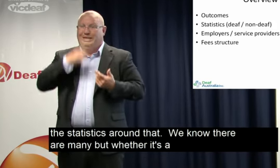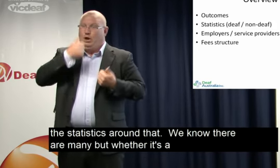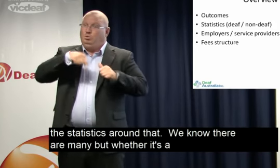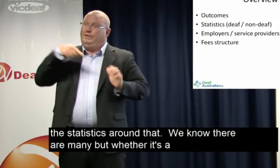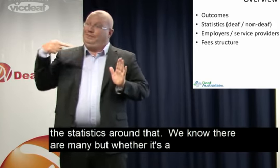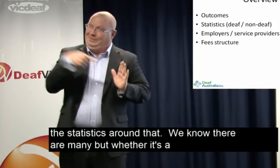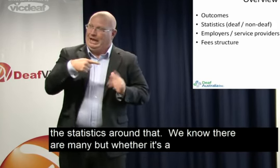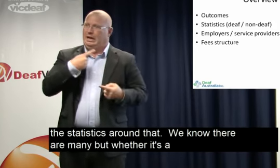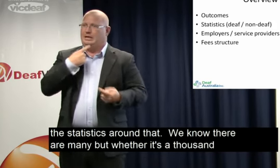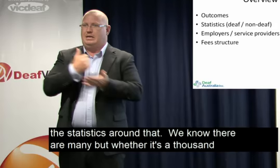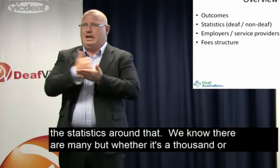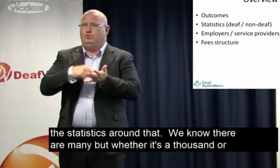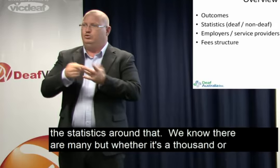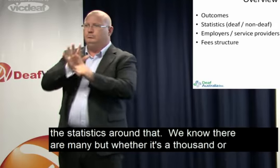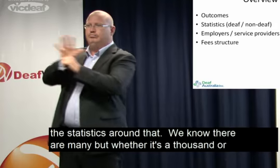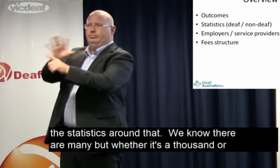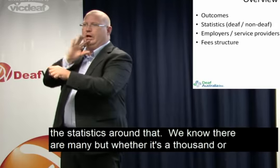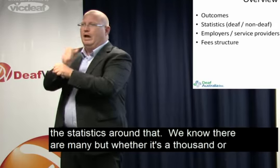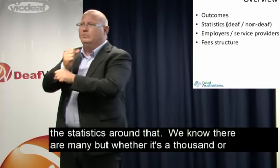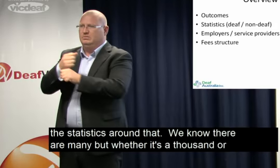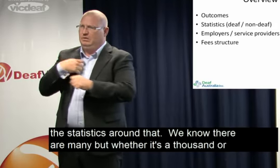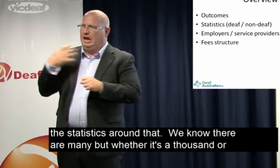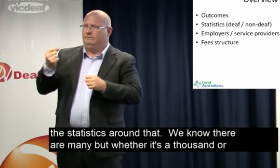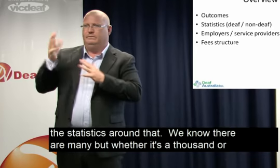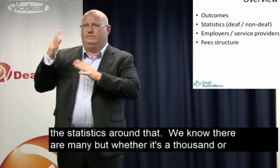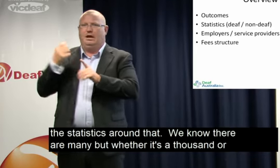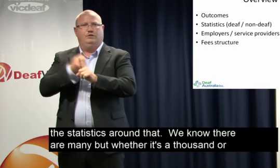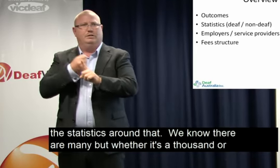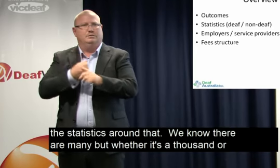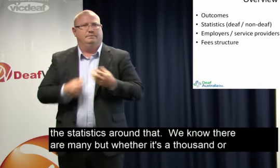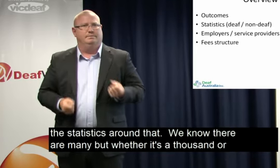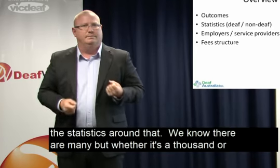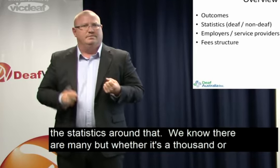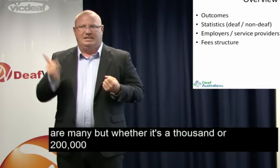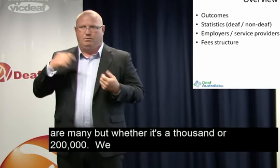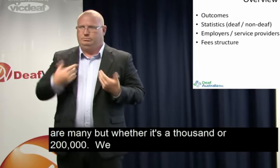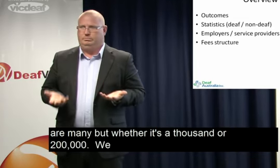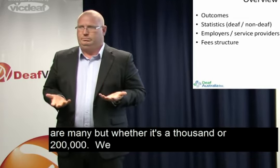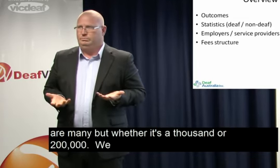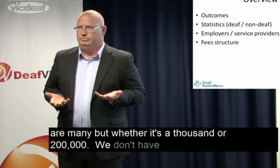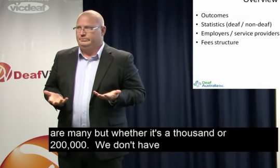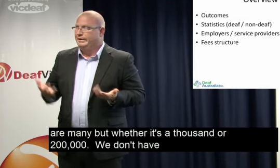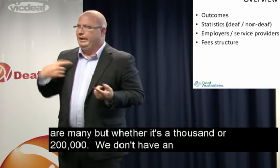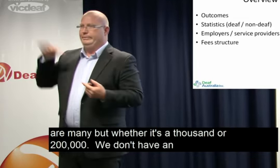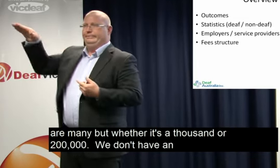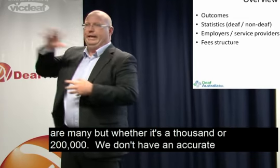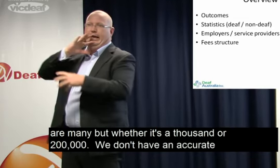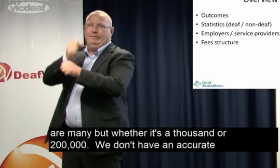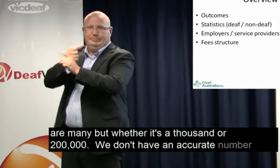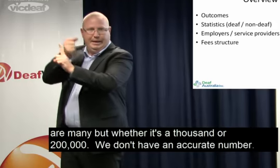figure. Once we have that number, we can actually advocate to government for further funding and support, but at the moment, without those numbers,